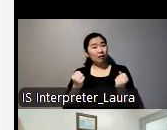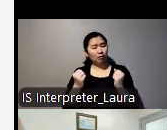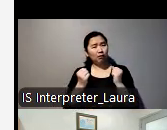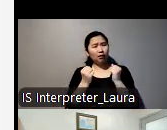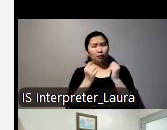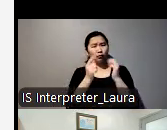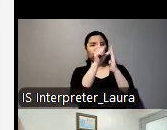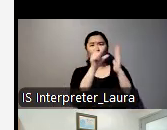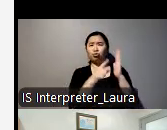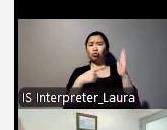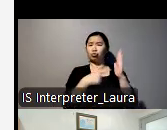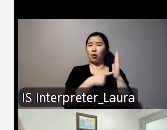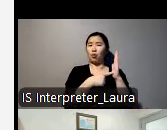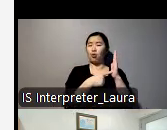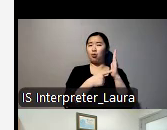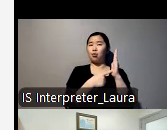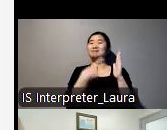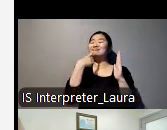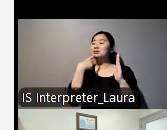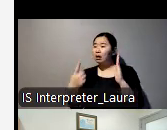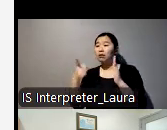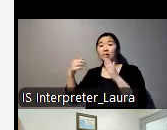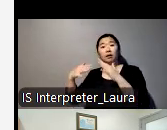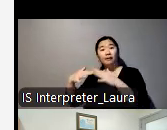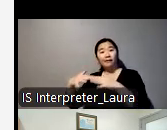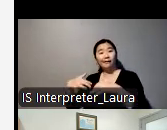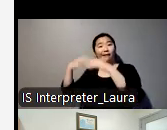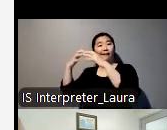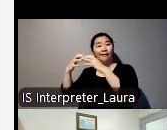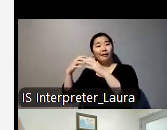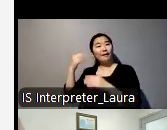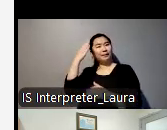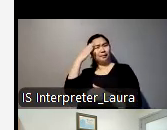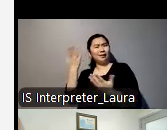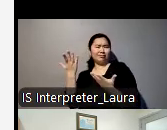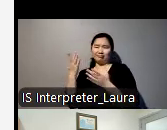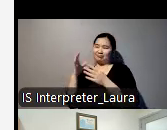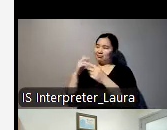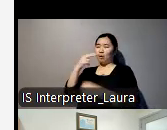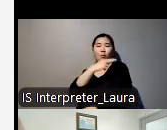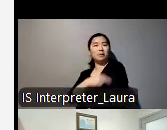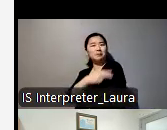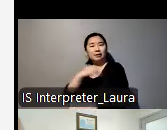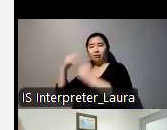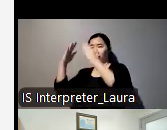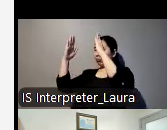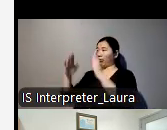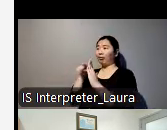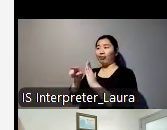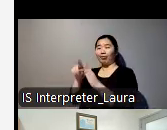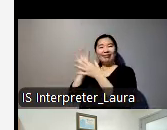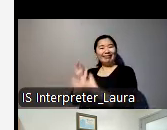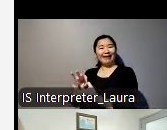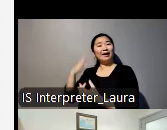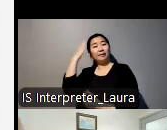in the institutions, including psychiatric hospitals and sanatoriums, aside